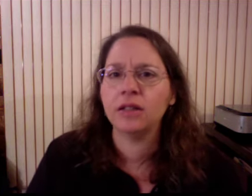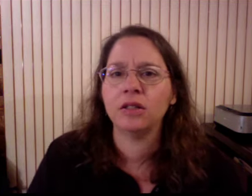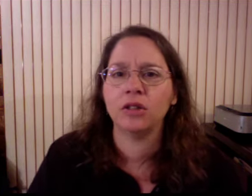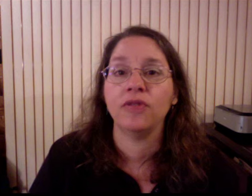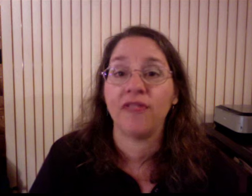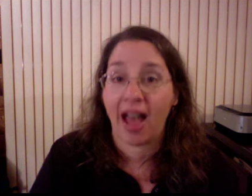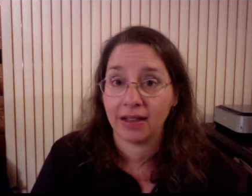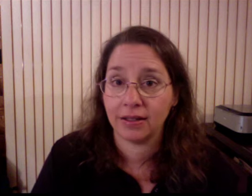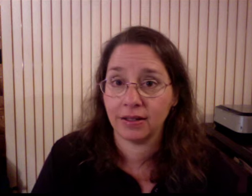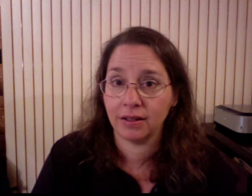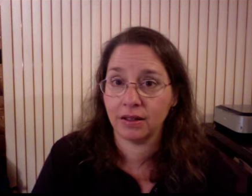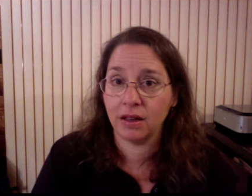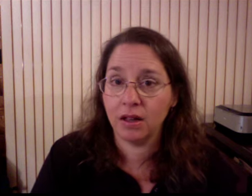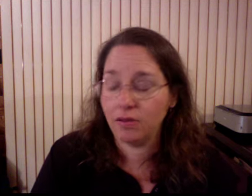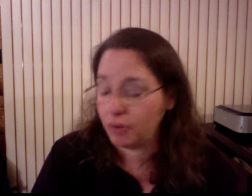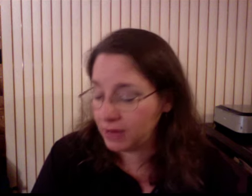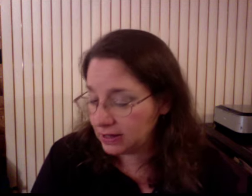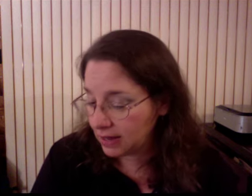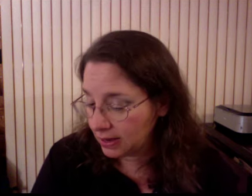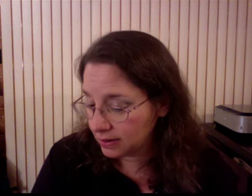to fast from these things.